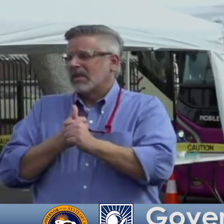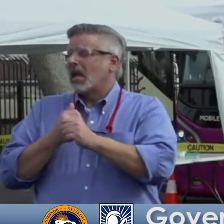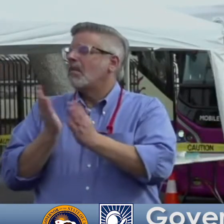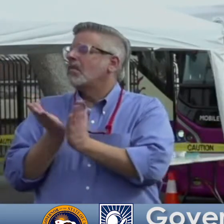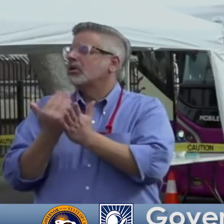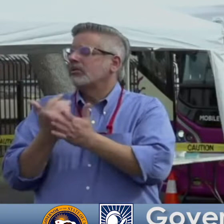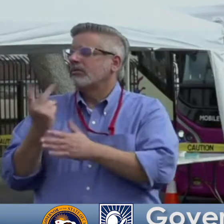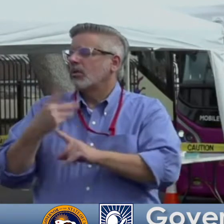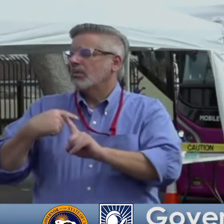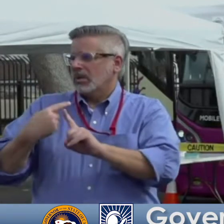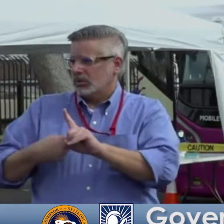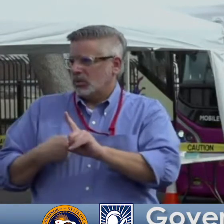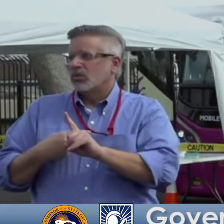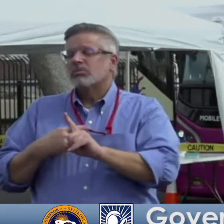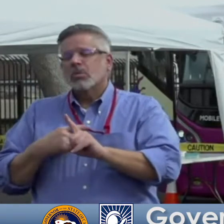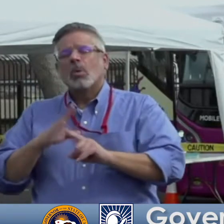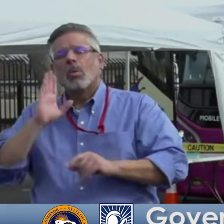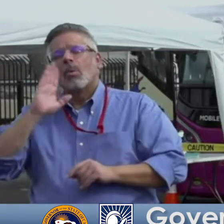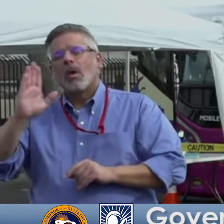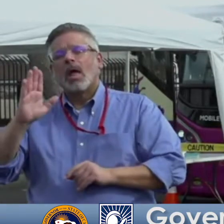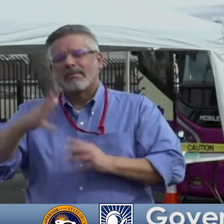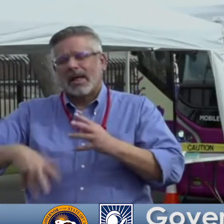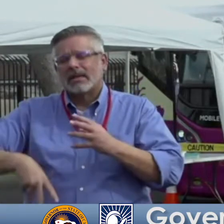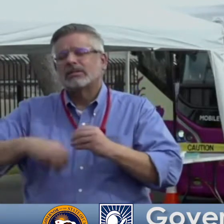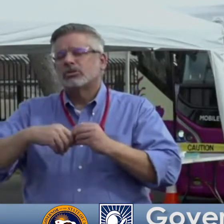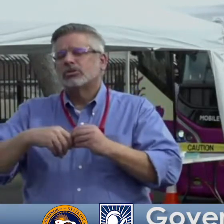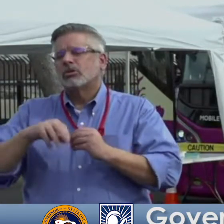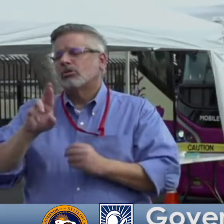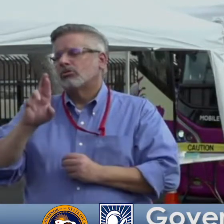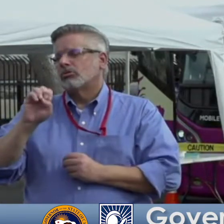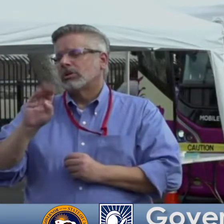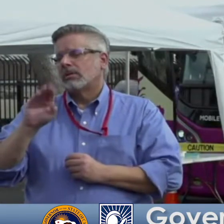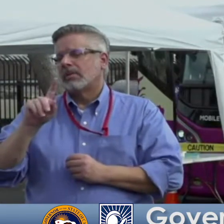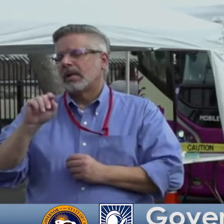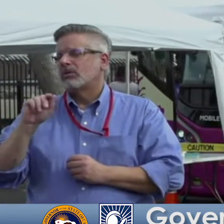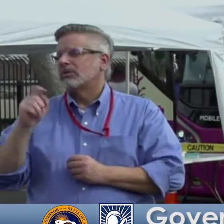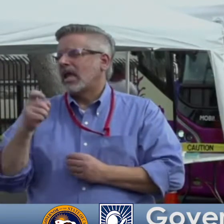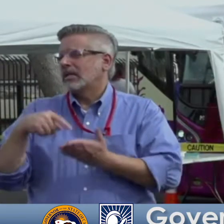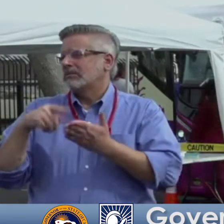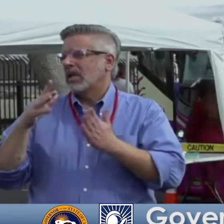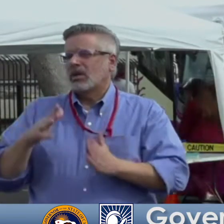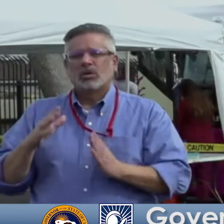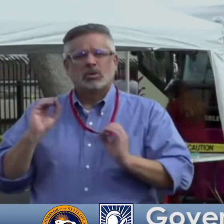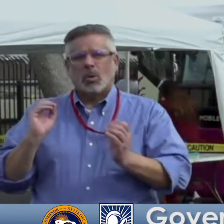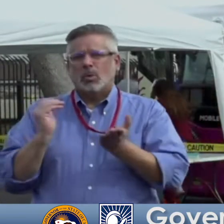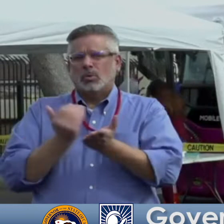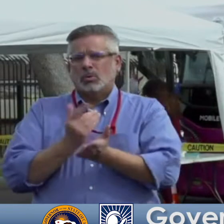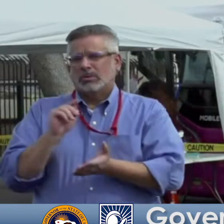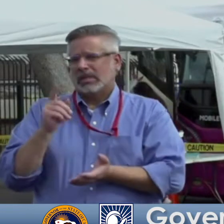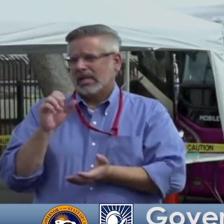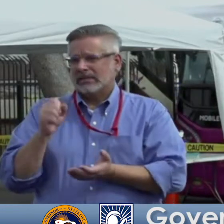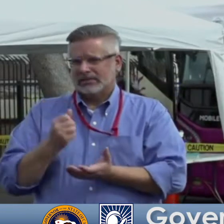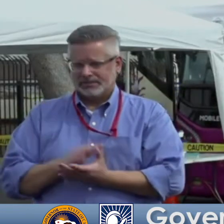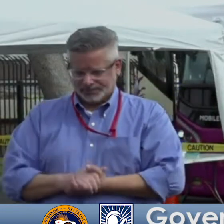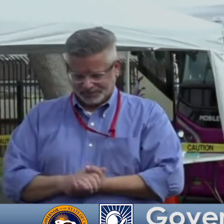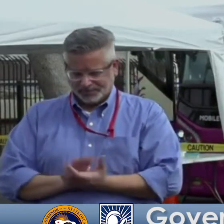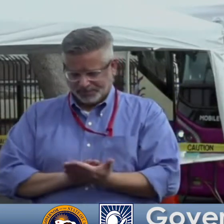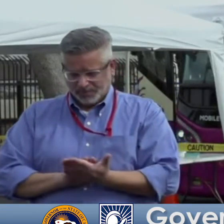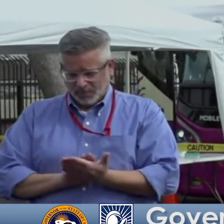months, that we are likely to have an additional rebate to the taxpayers. No new taxes in our budget. Thank